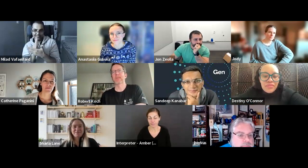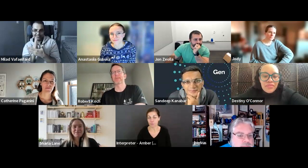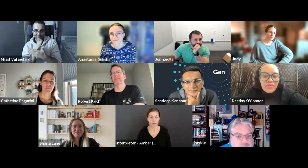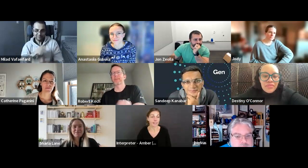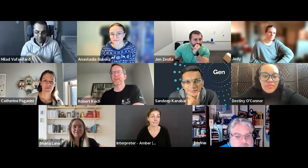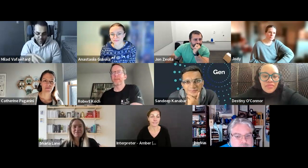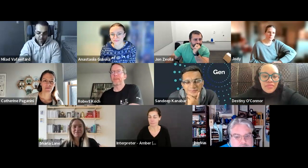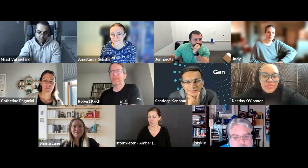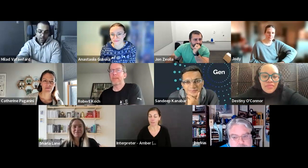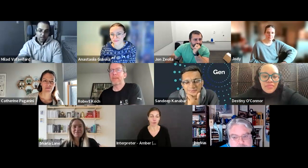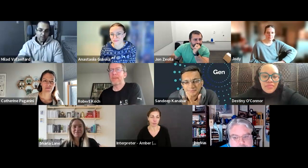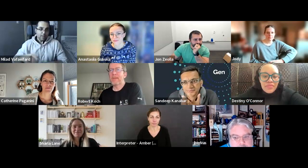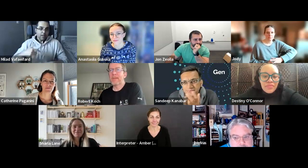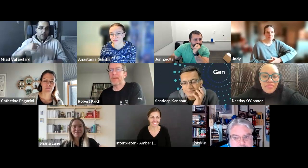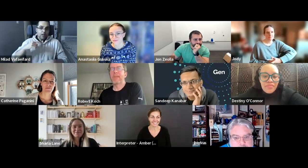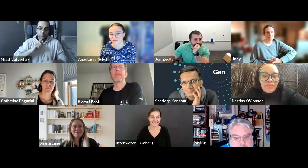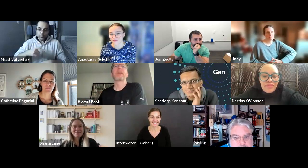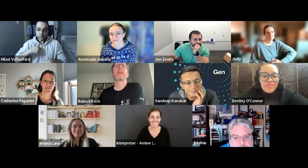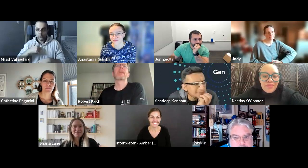and it's right in the middle of Europe.